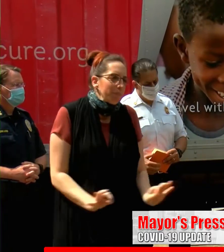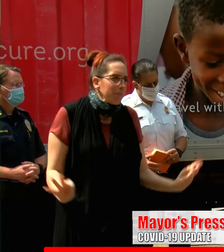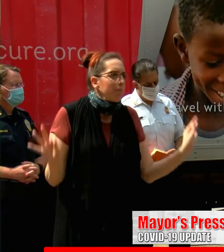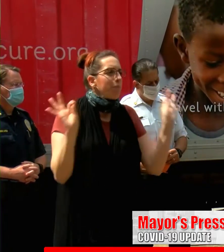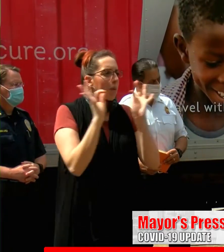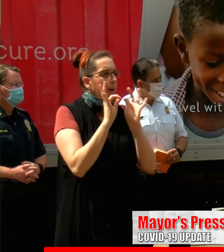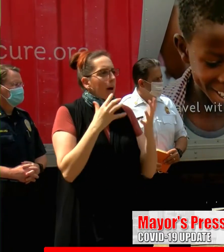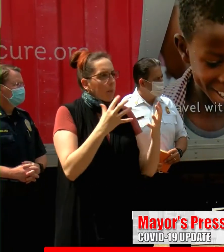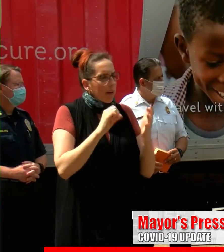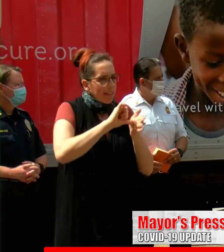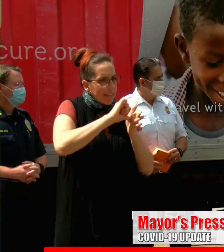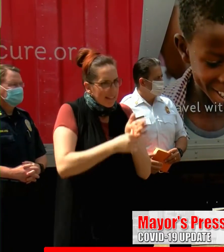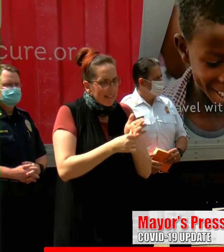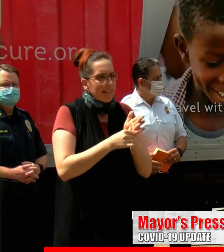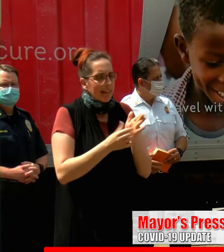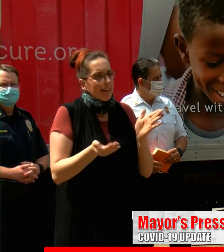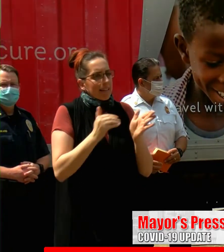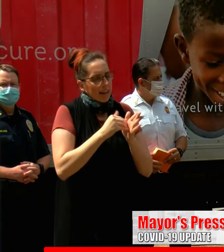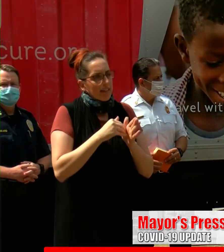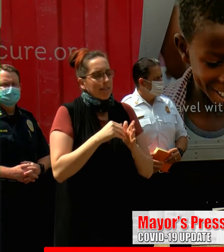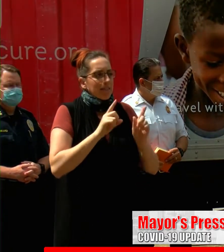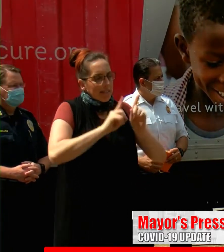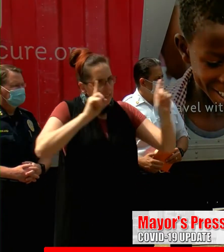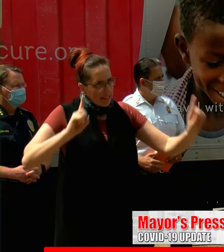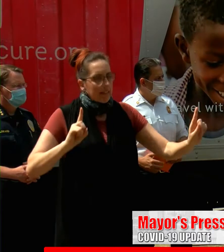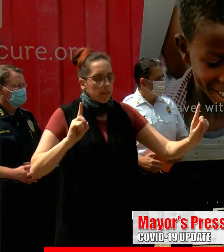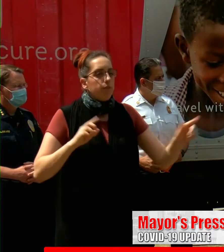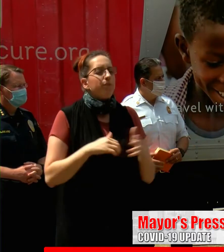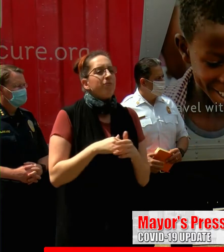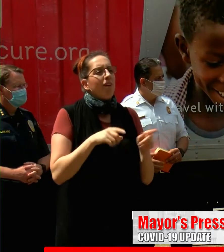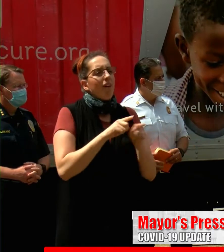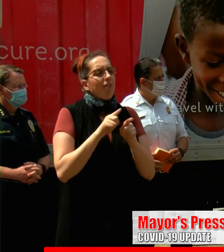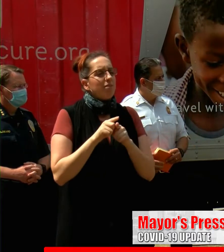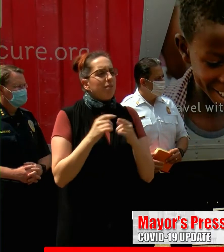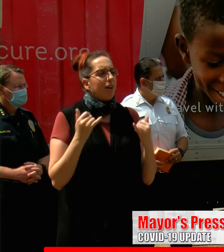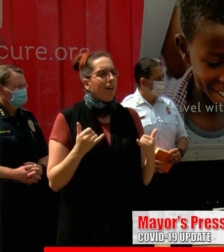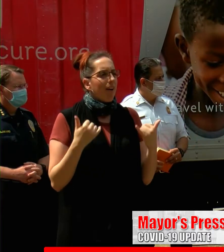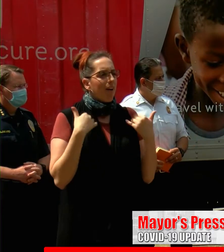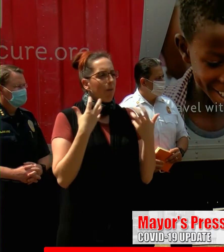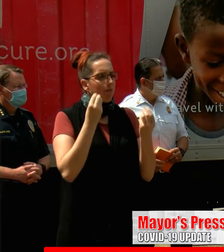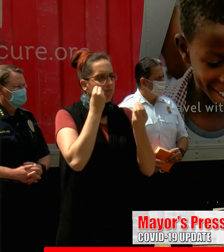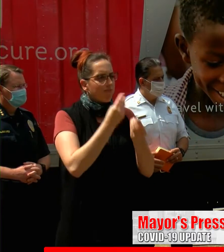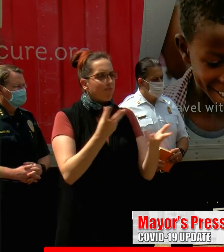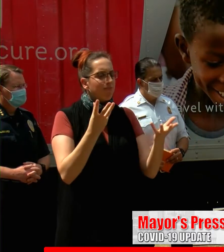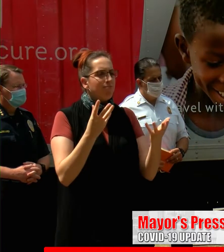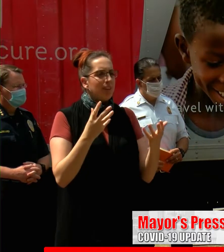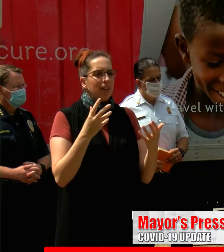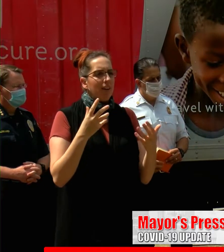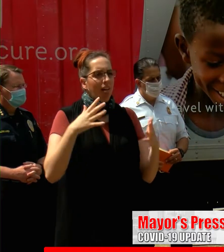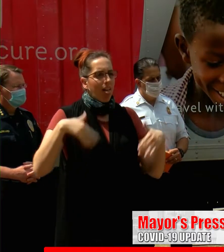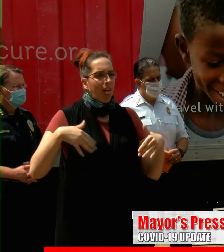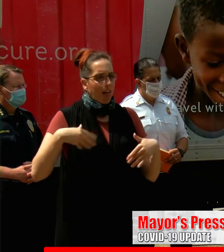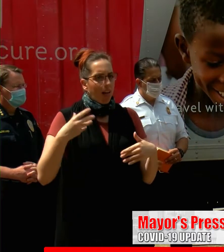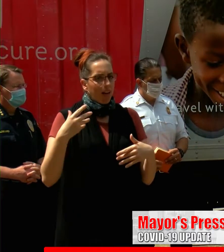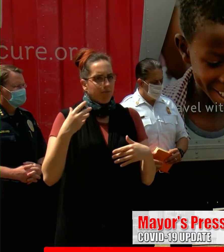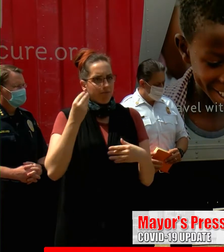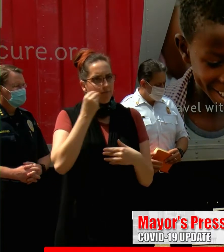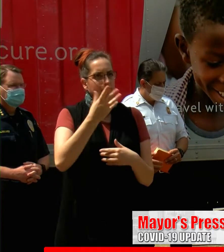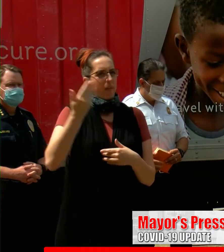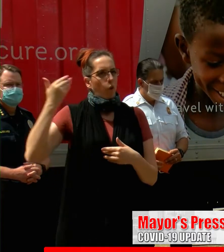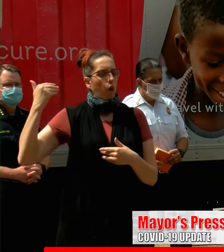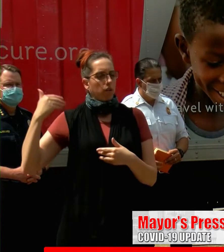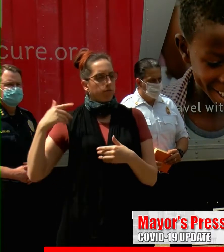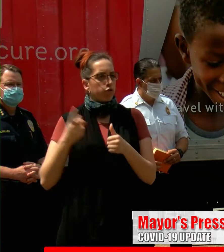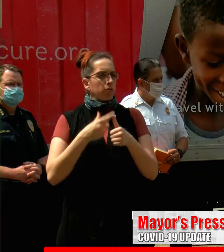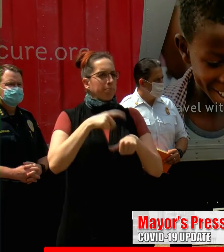So I want to emphasize all of that. And then I want to give a report, something we hadn't done in the past. And so